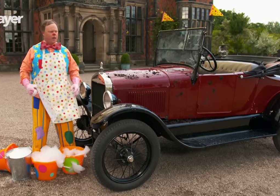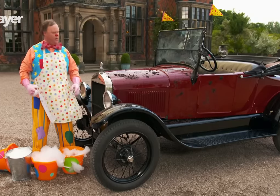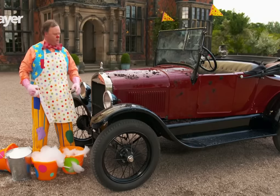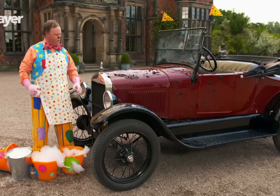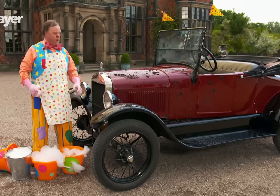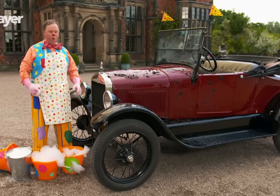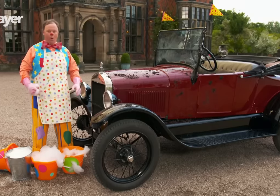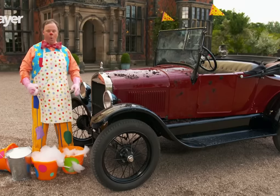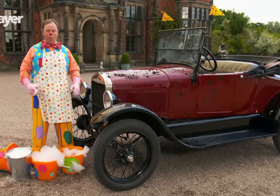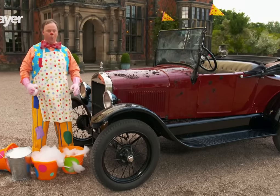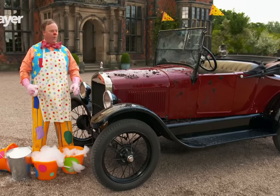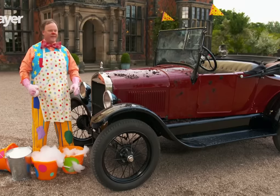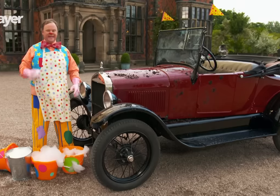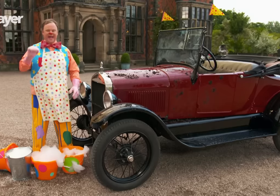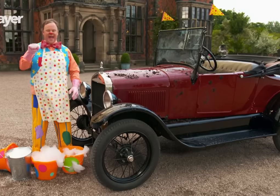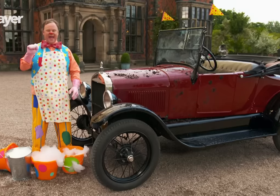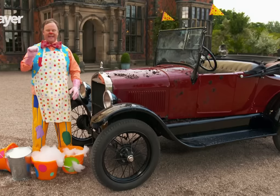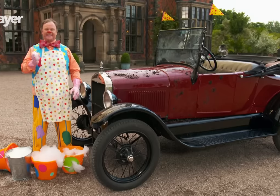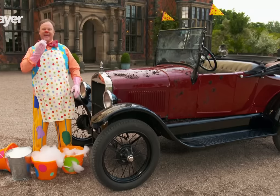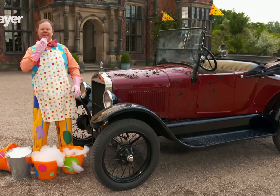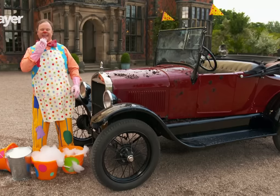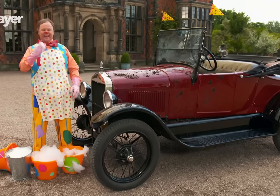star chart. Yes! Thank you!